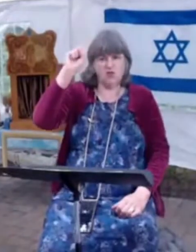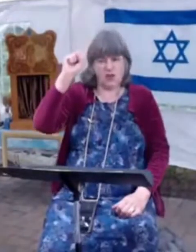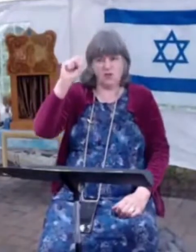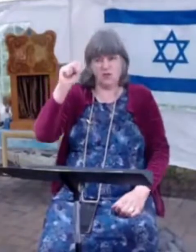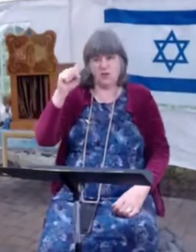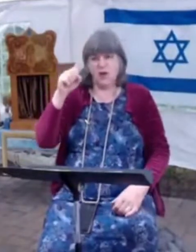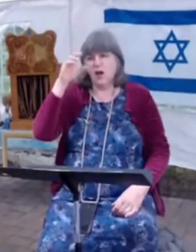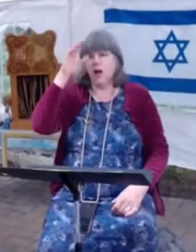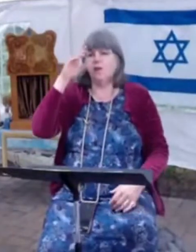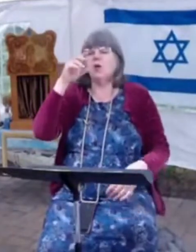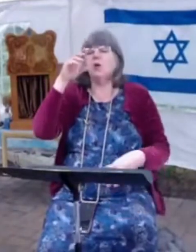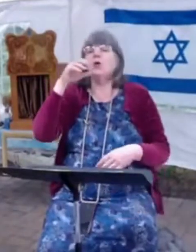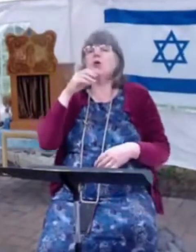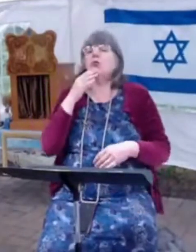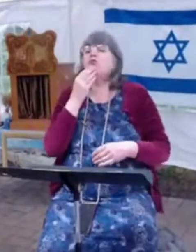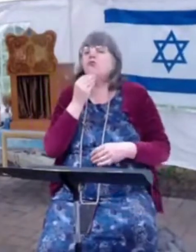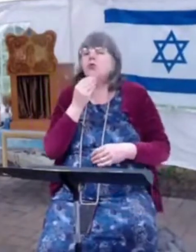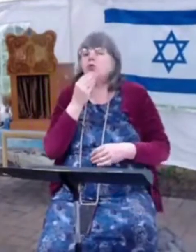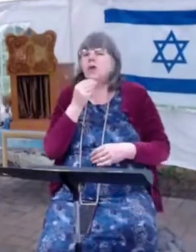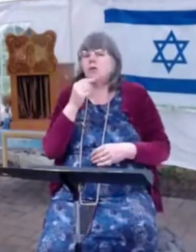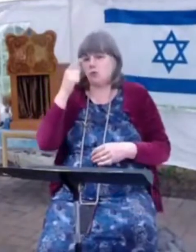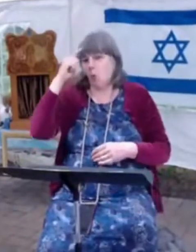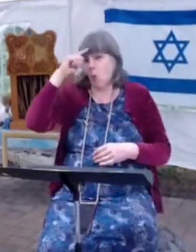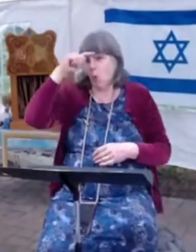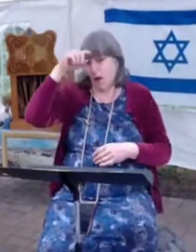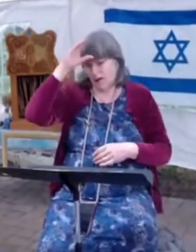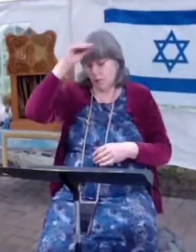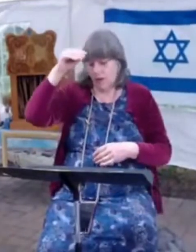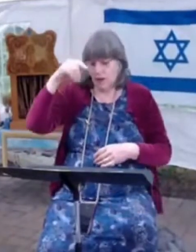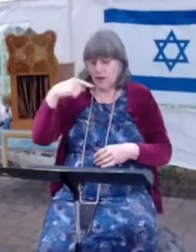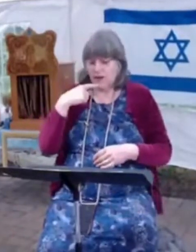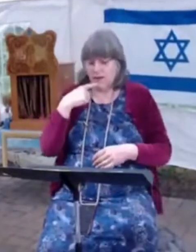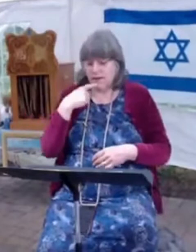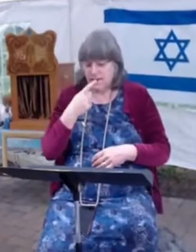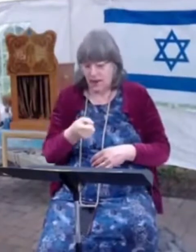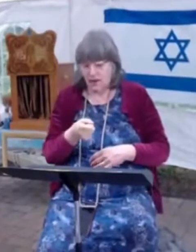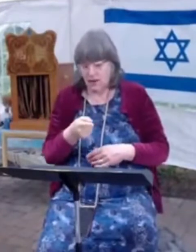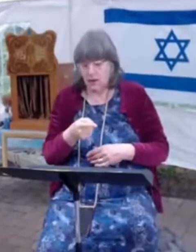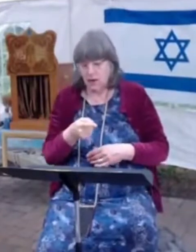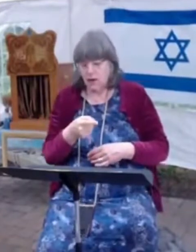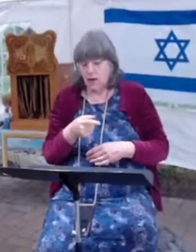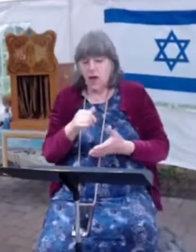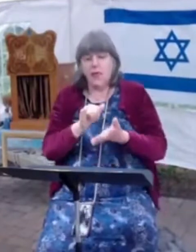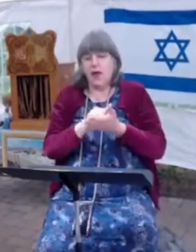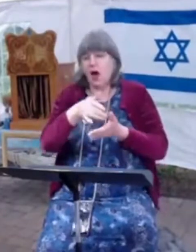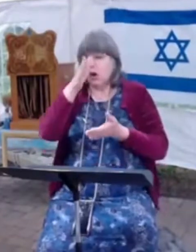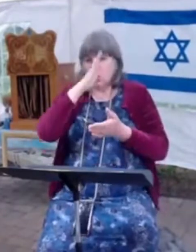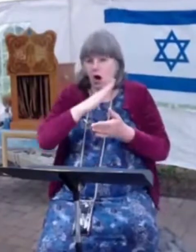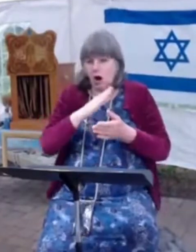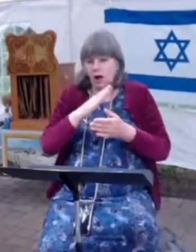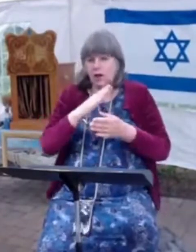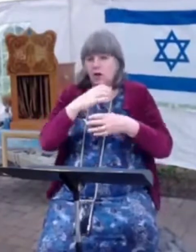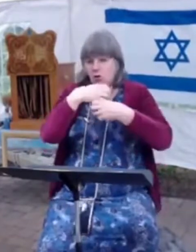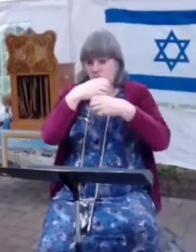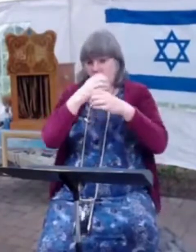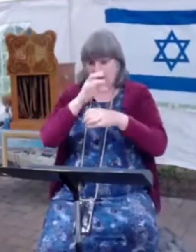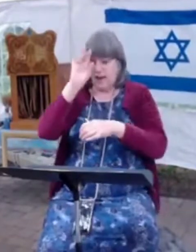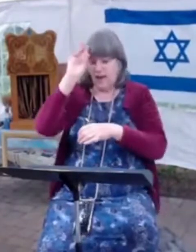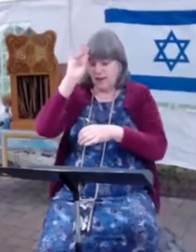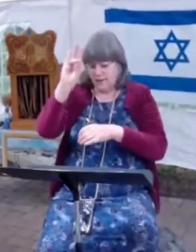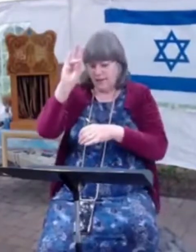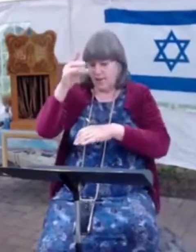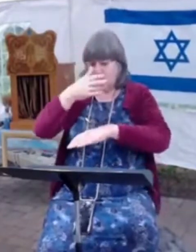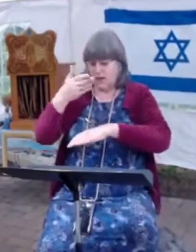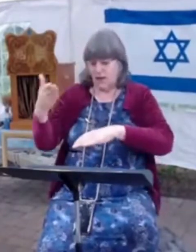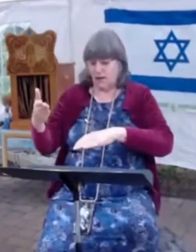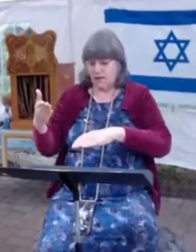Besorah. Before creation, he created the Torah, repentance, the Garden of Eden, the throne